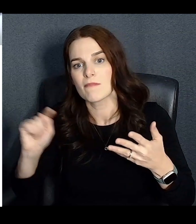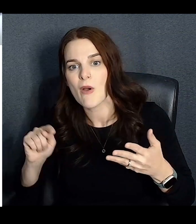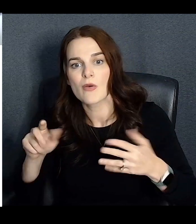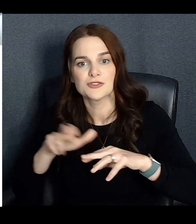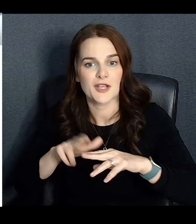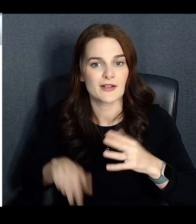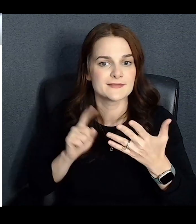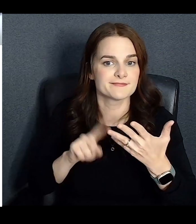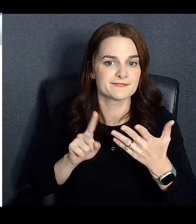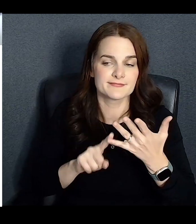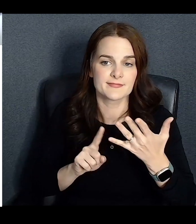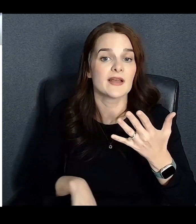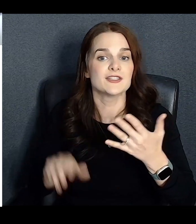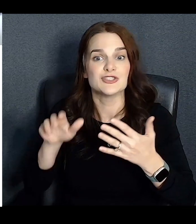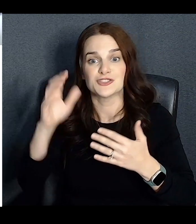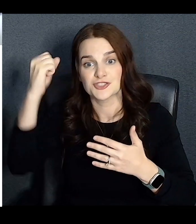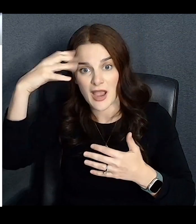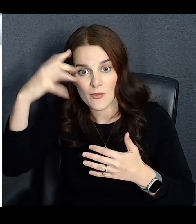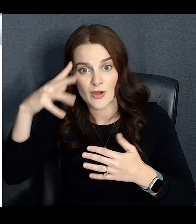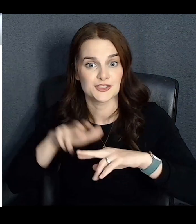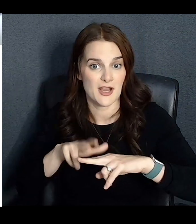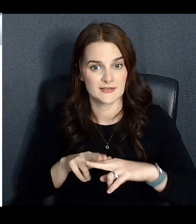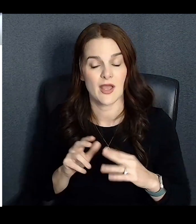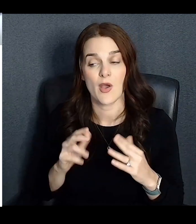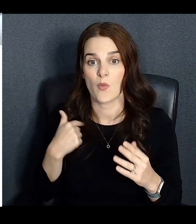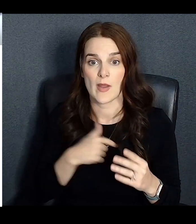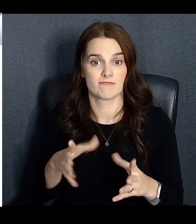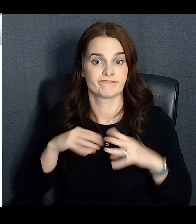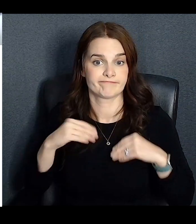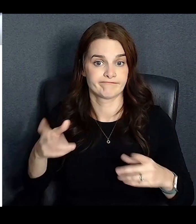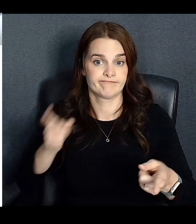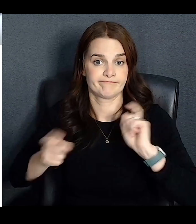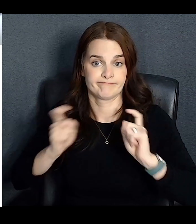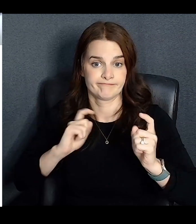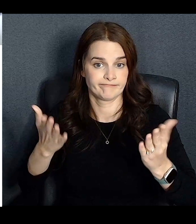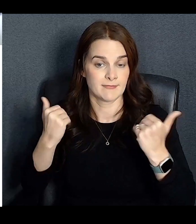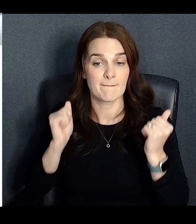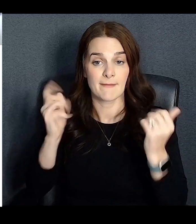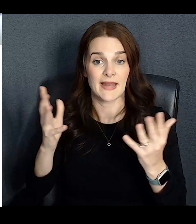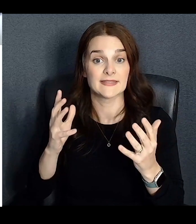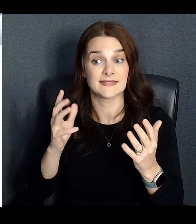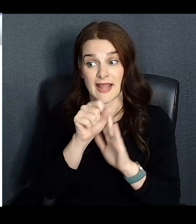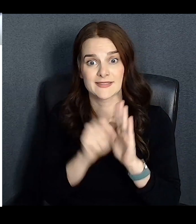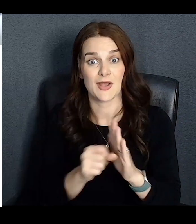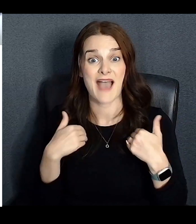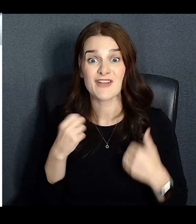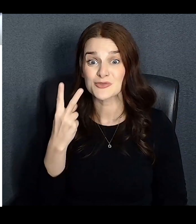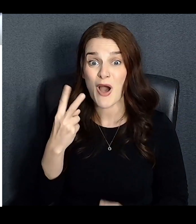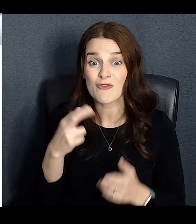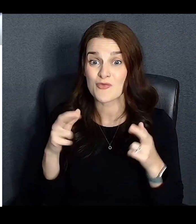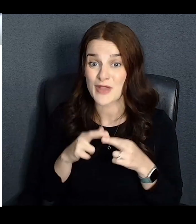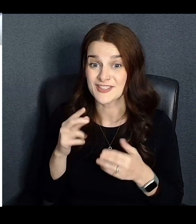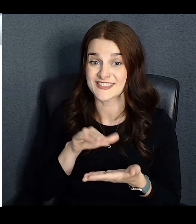chairs, and things like that that we take in donations for. Many states, every state does this, and we have 12